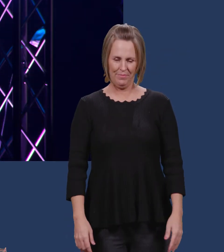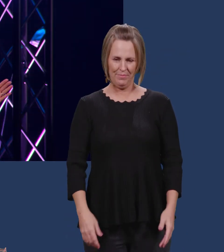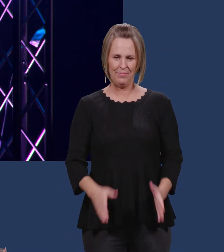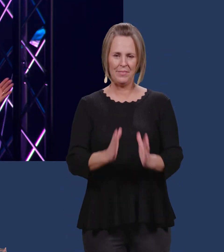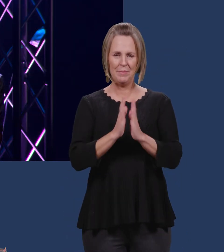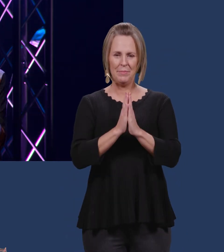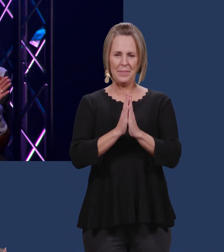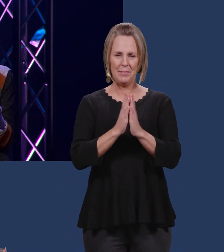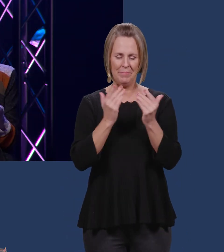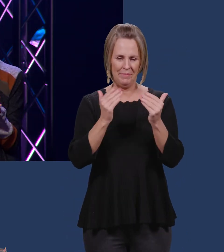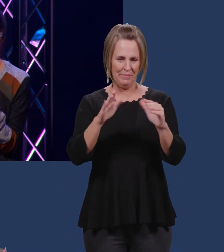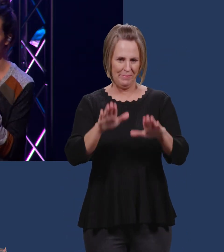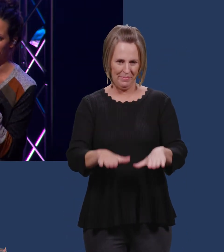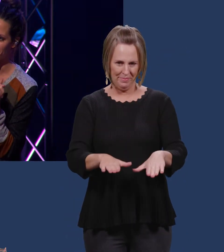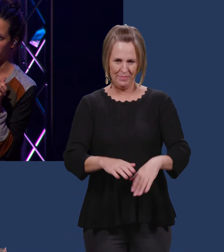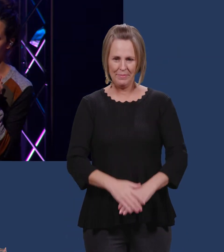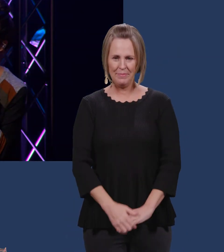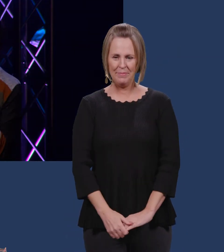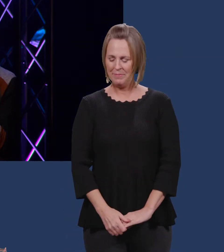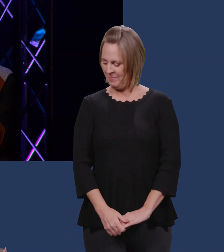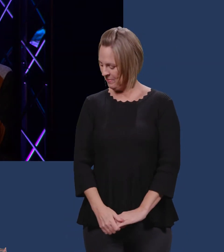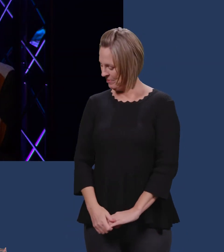Amen. You may be seated.